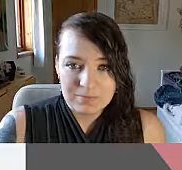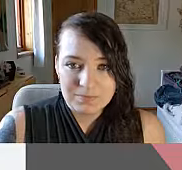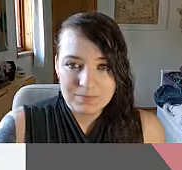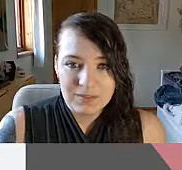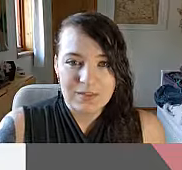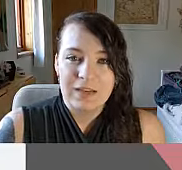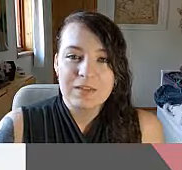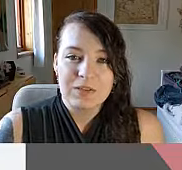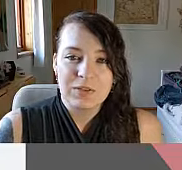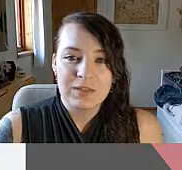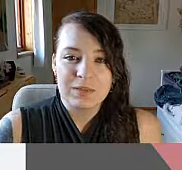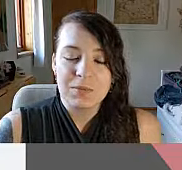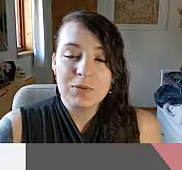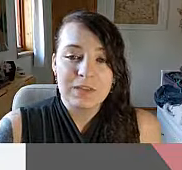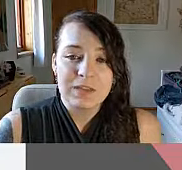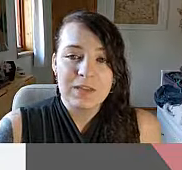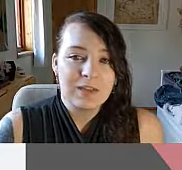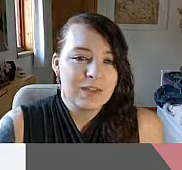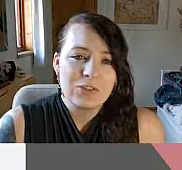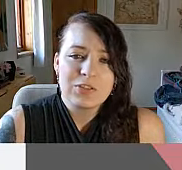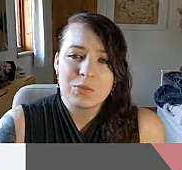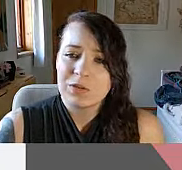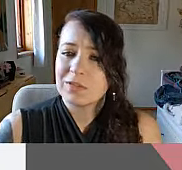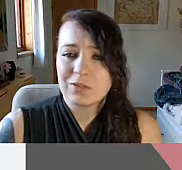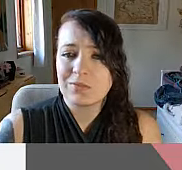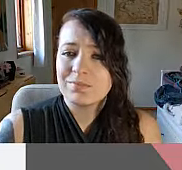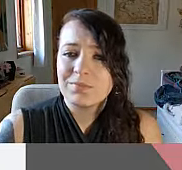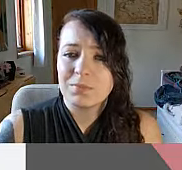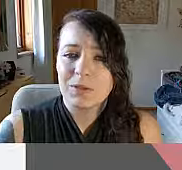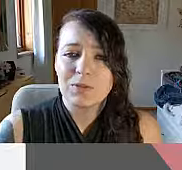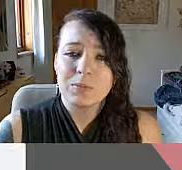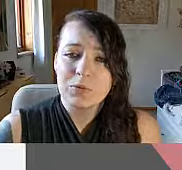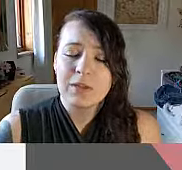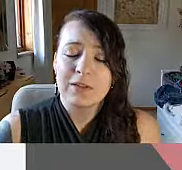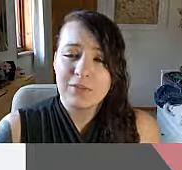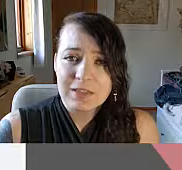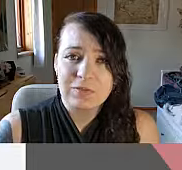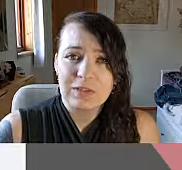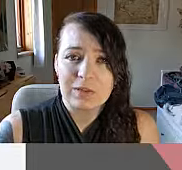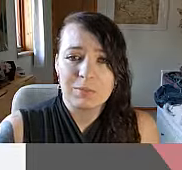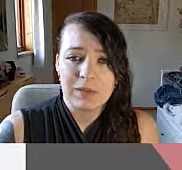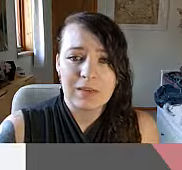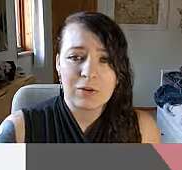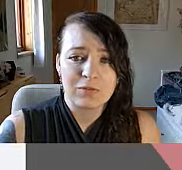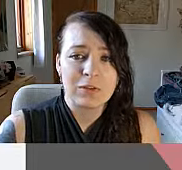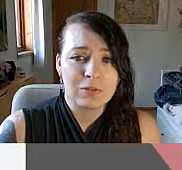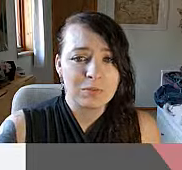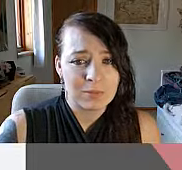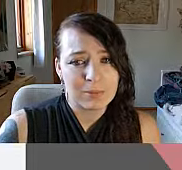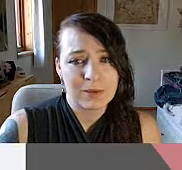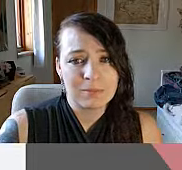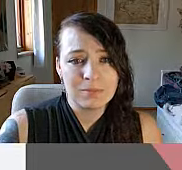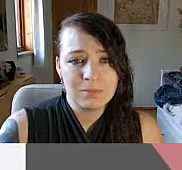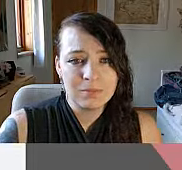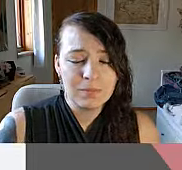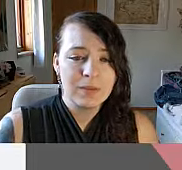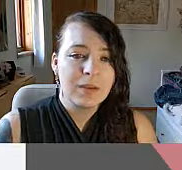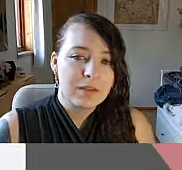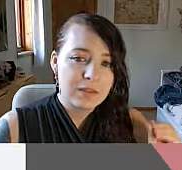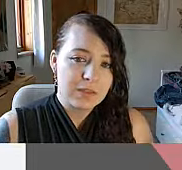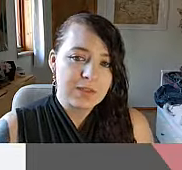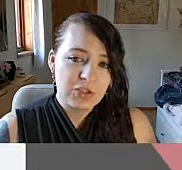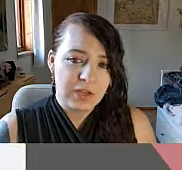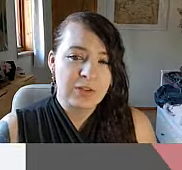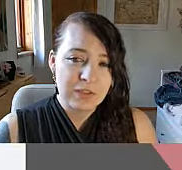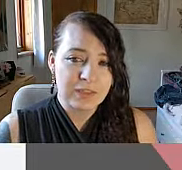hardware? And the answer is mostly, it just works, but you support it effectively by offering good remapping.